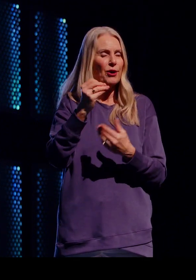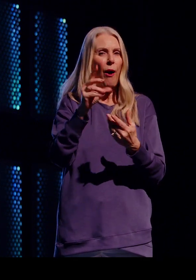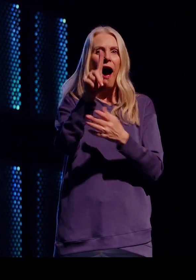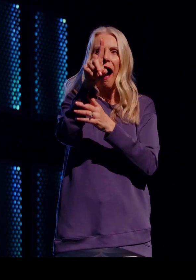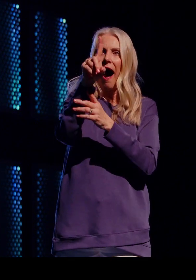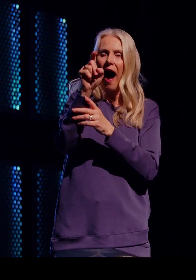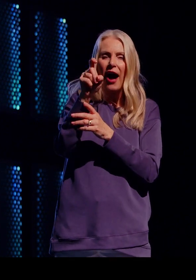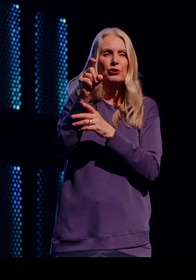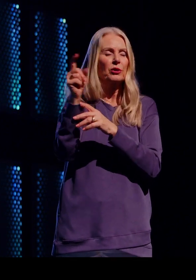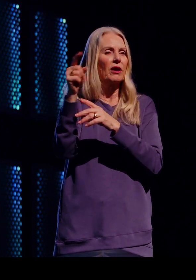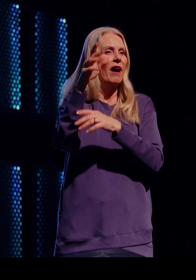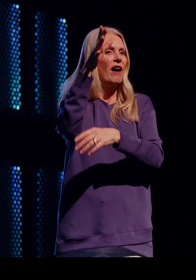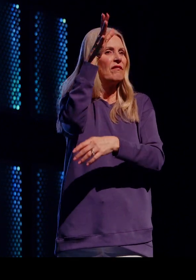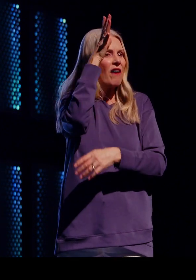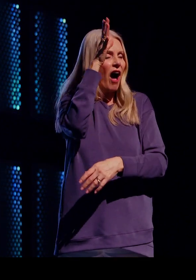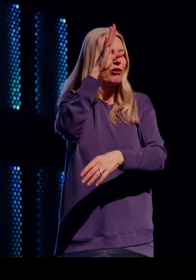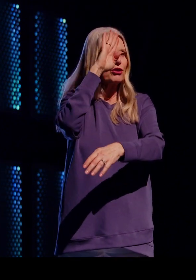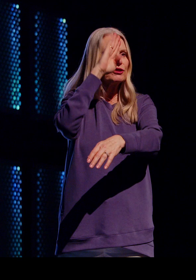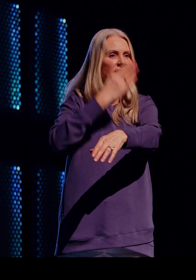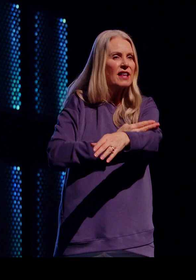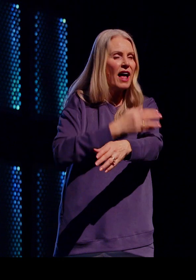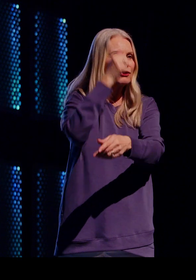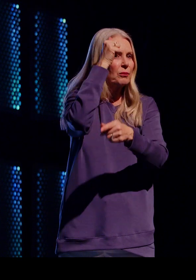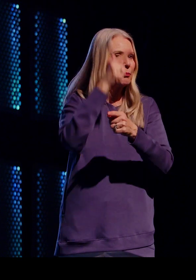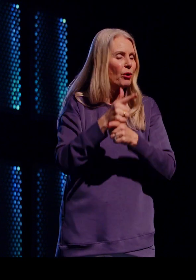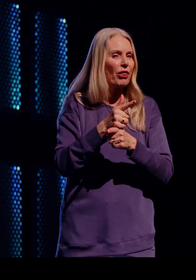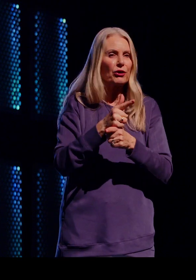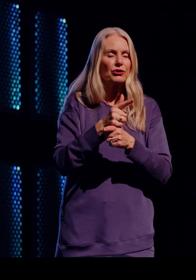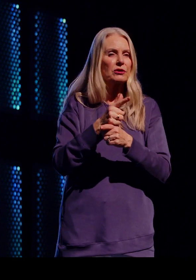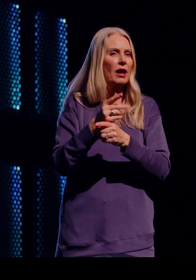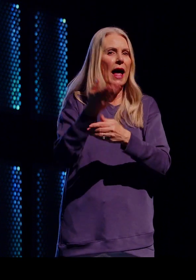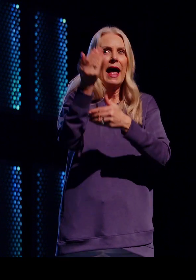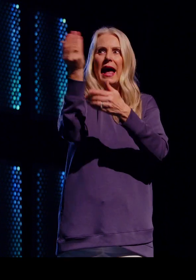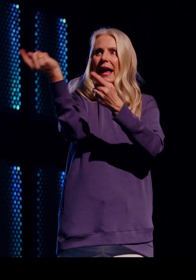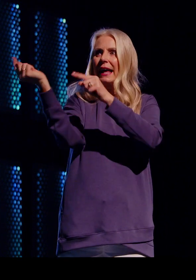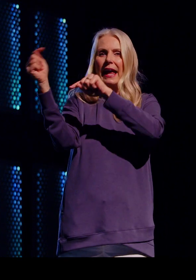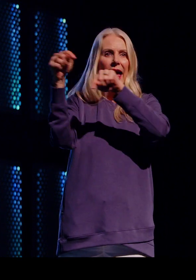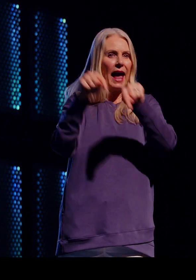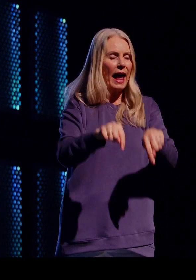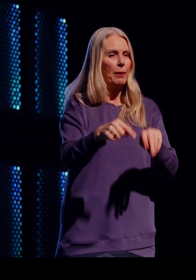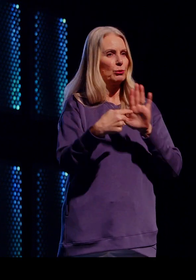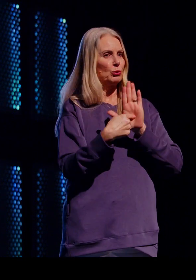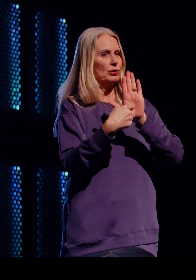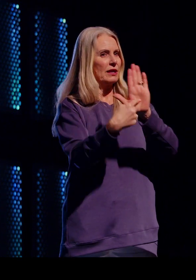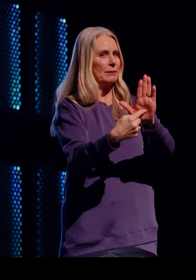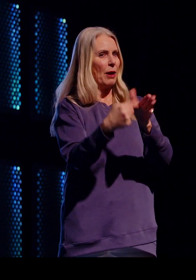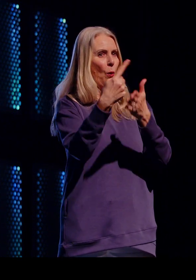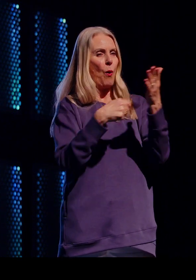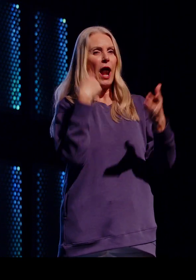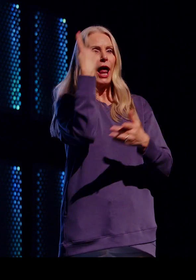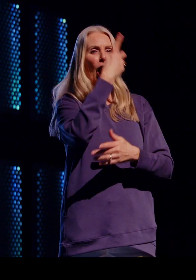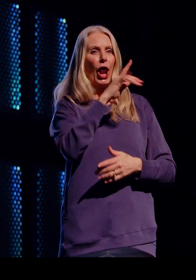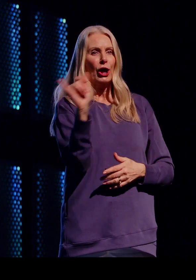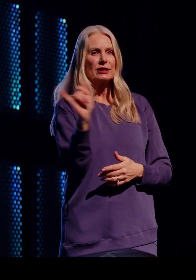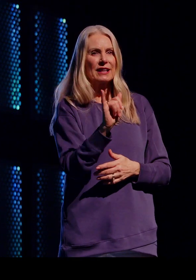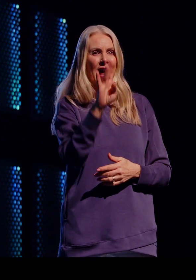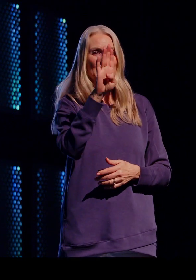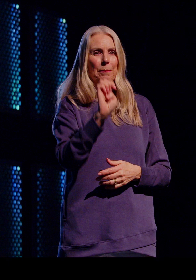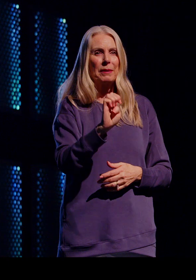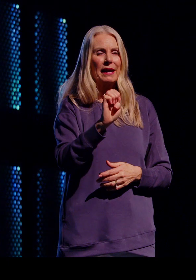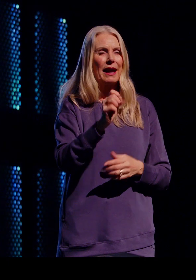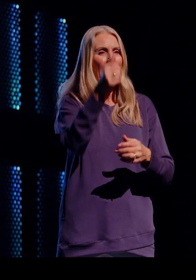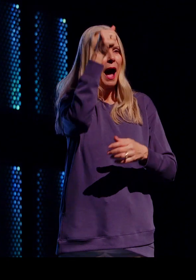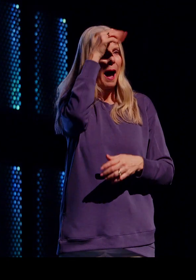they're fathers, sons, brothers, coming in to display what it looks like to be a godly